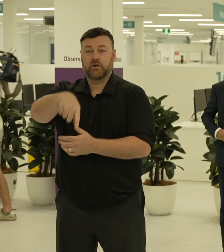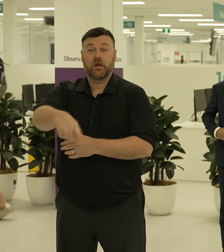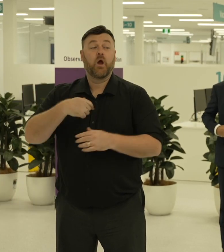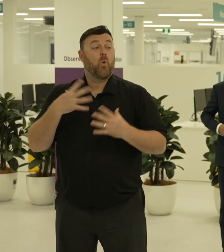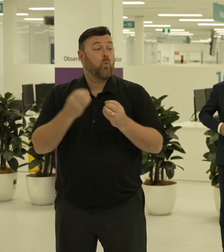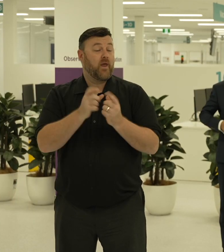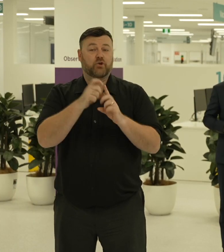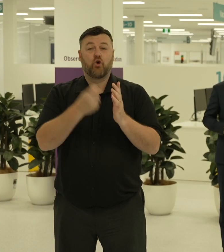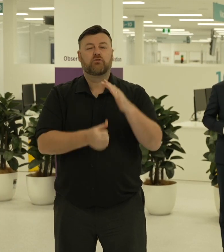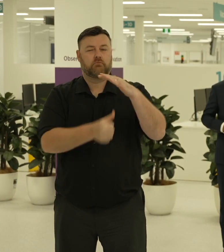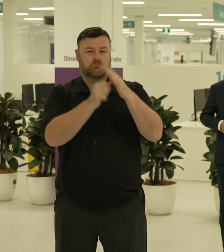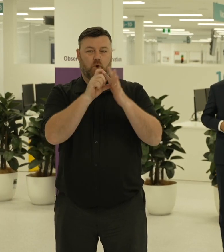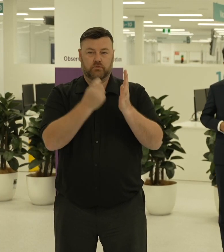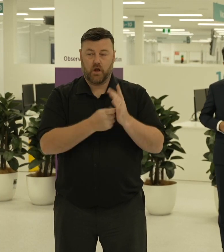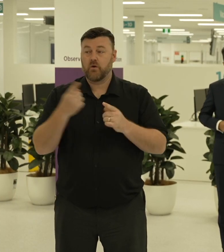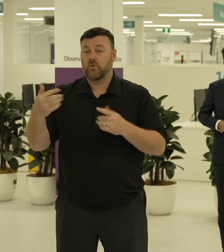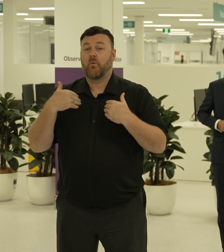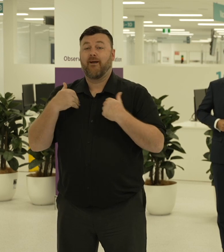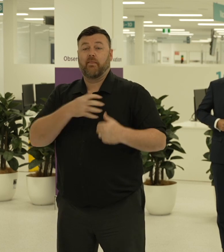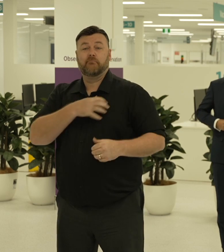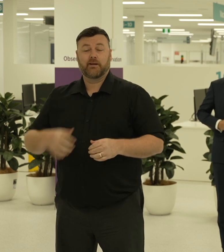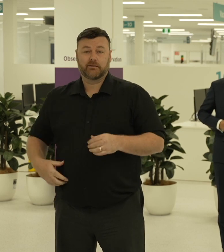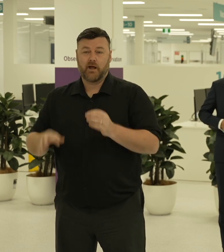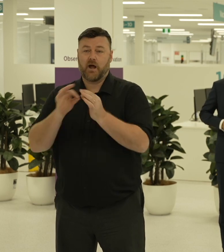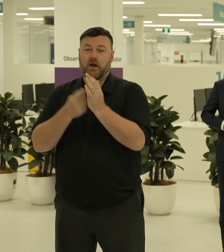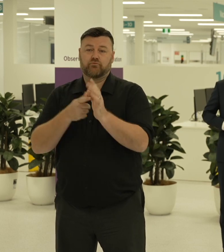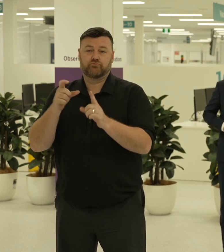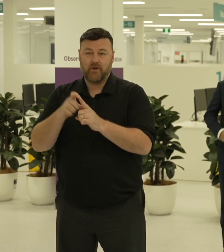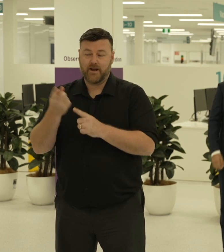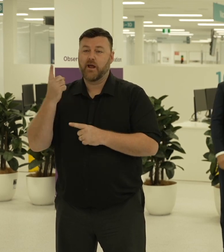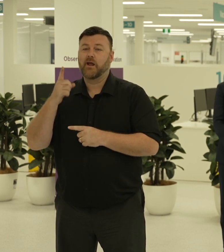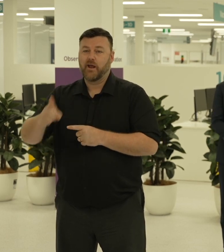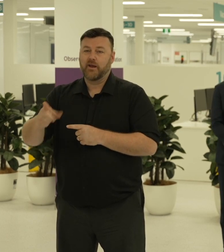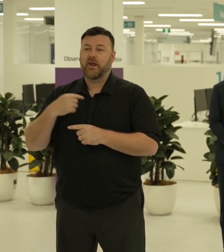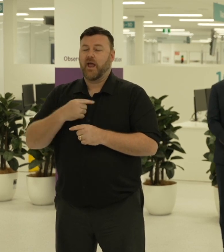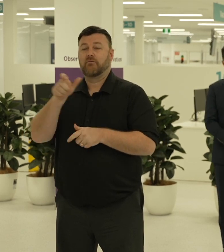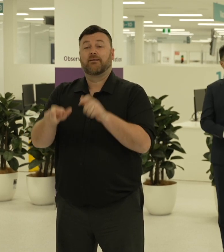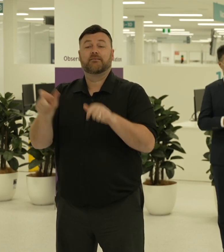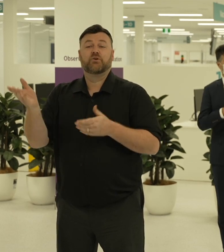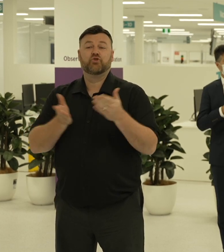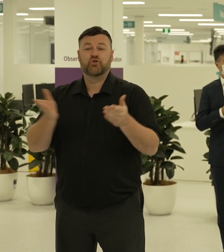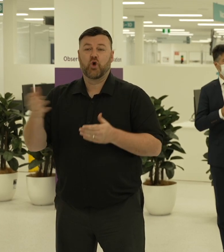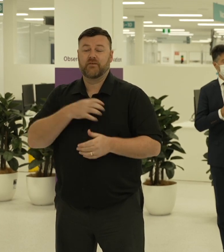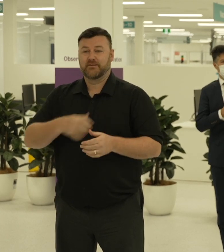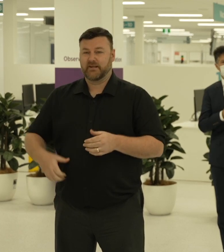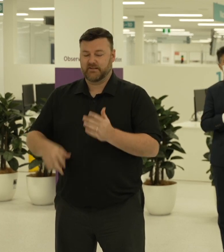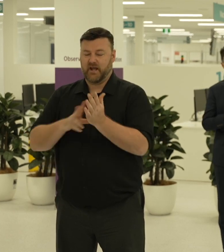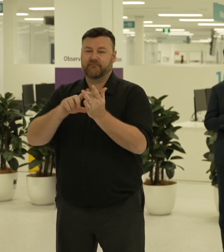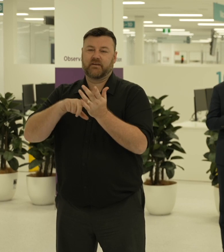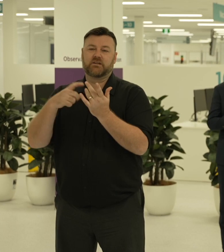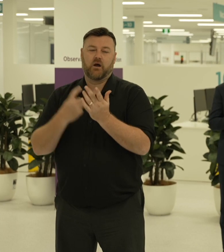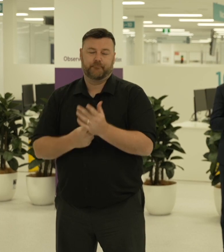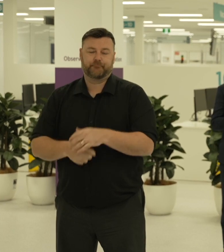in New South Wales, the Health Minister, Brad Hazzard, and our Customer Service Minister, Victor Dominello.